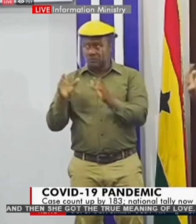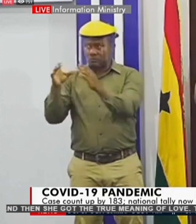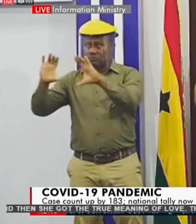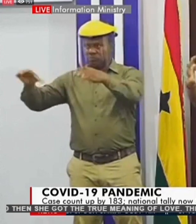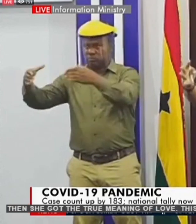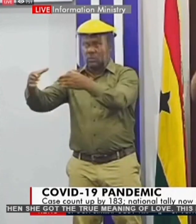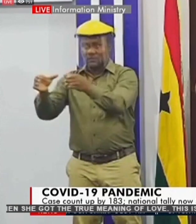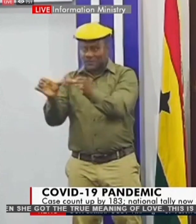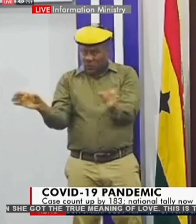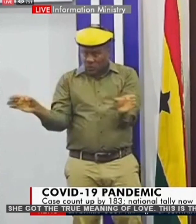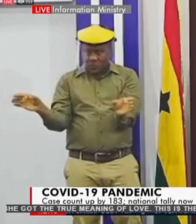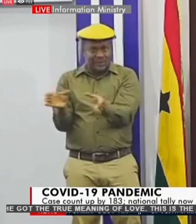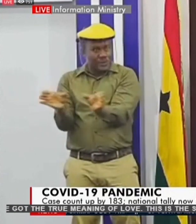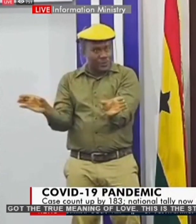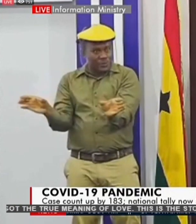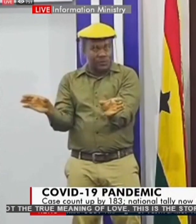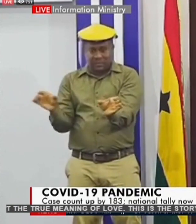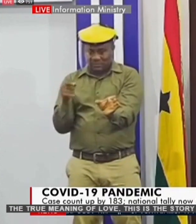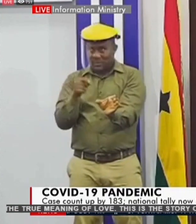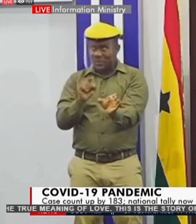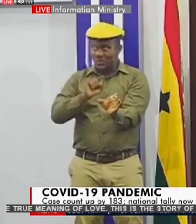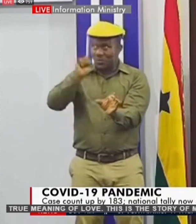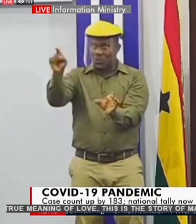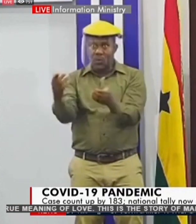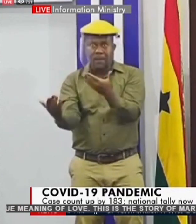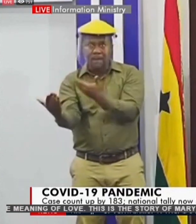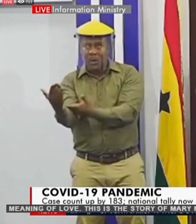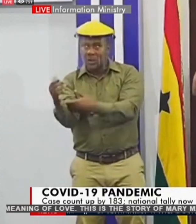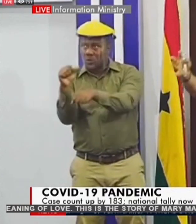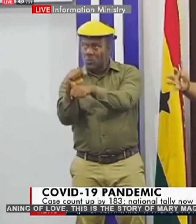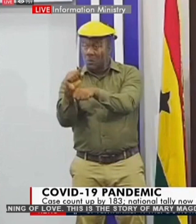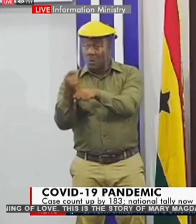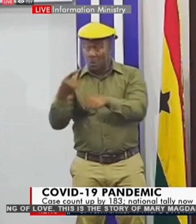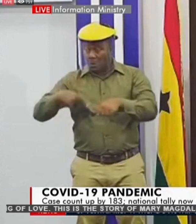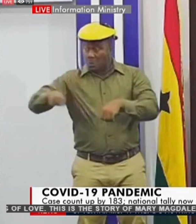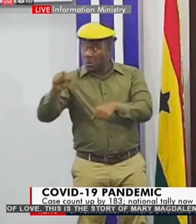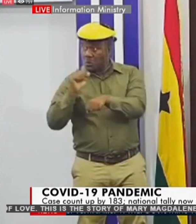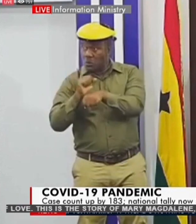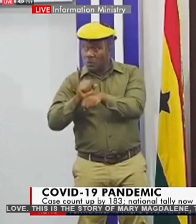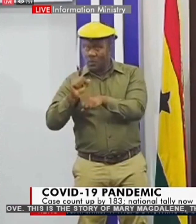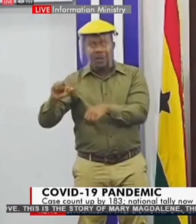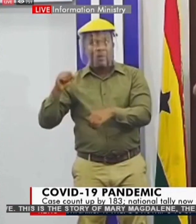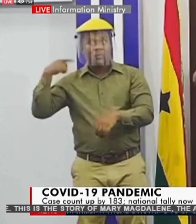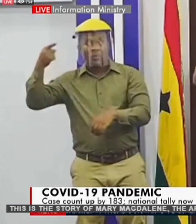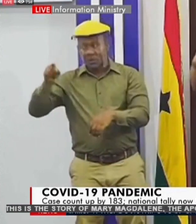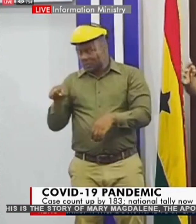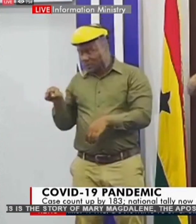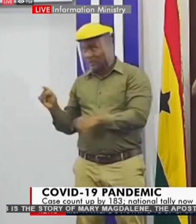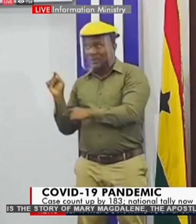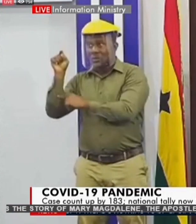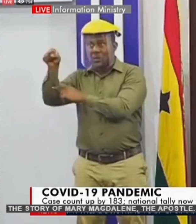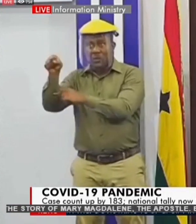arrange each work schedules so that we can have enough physical space to